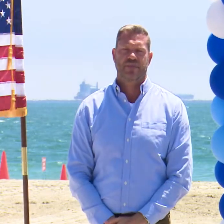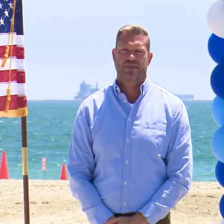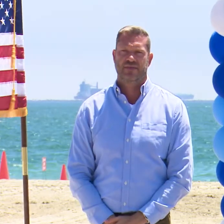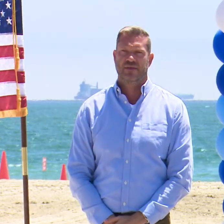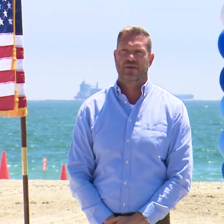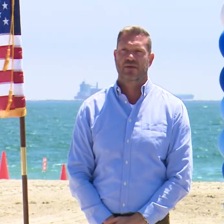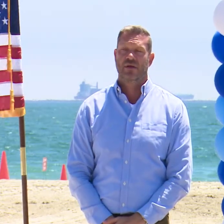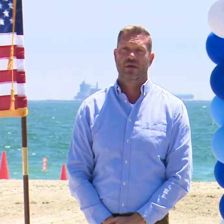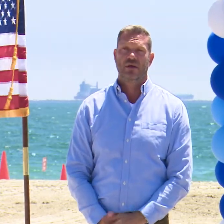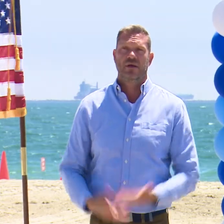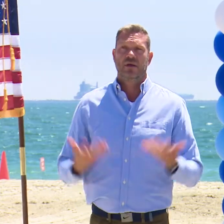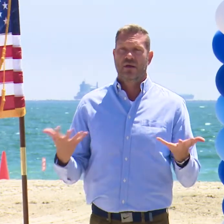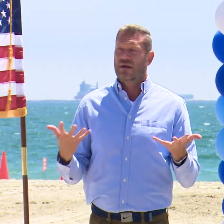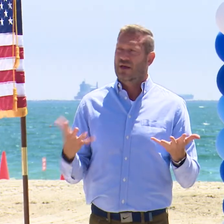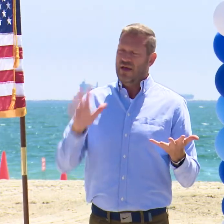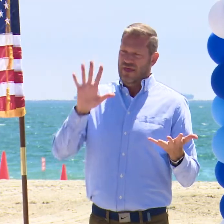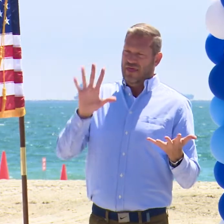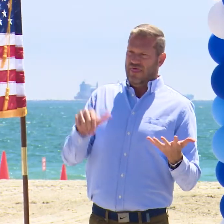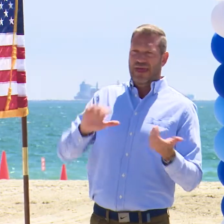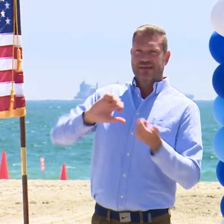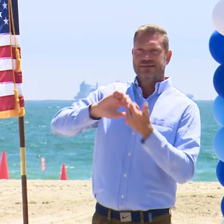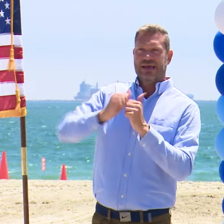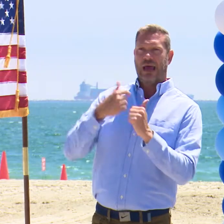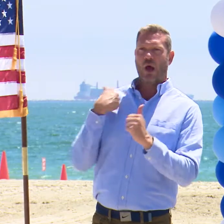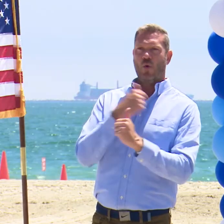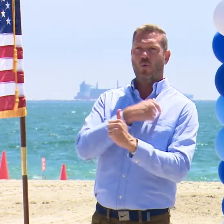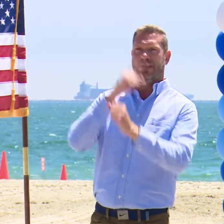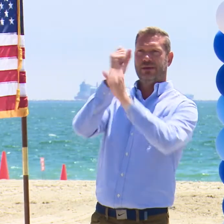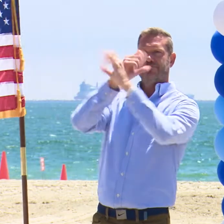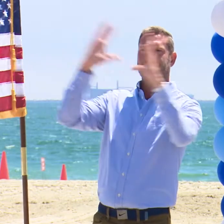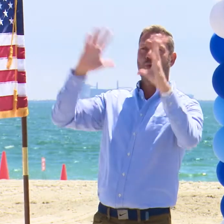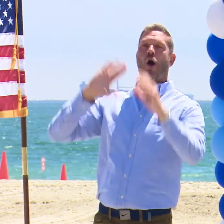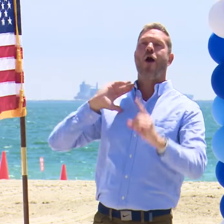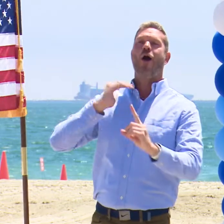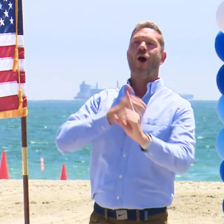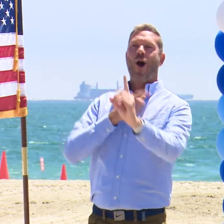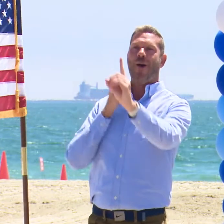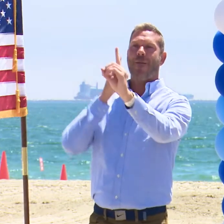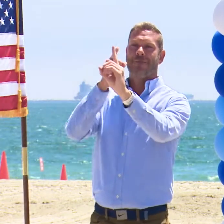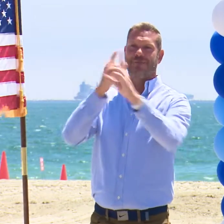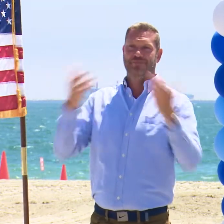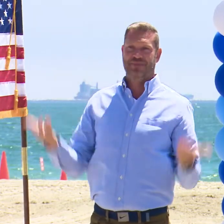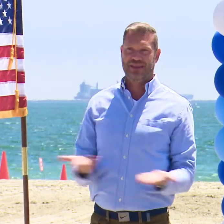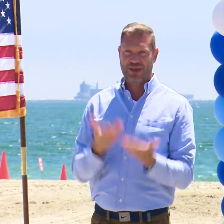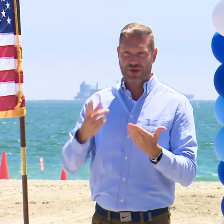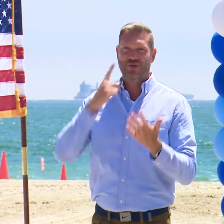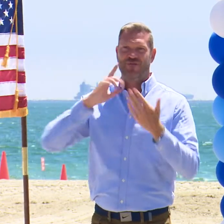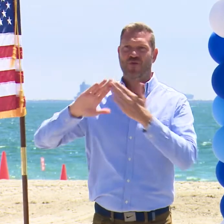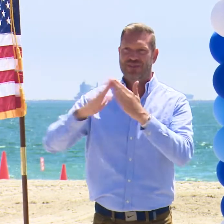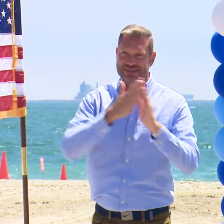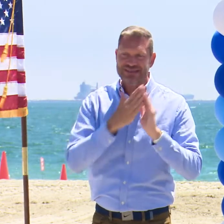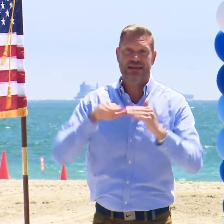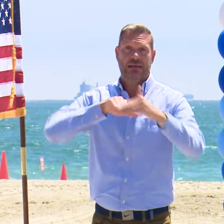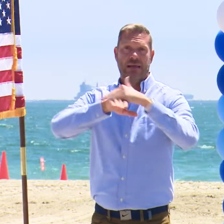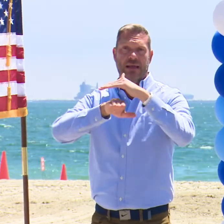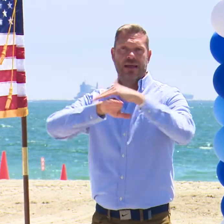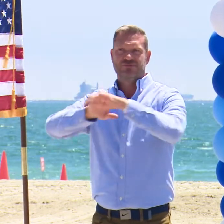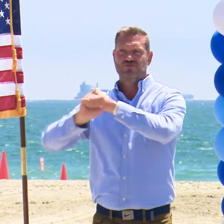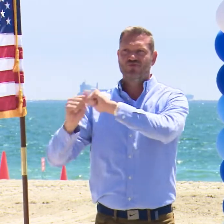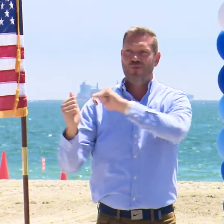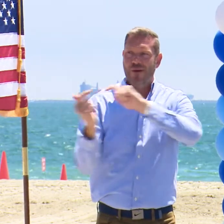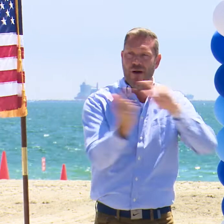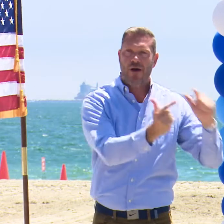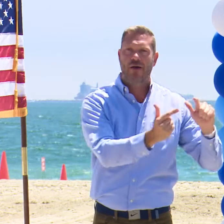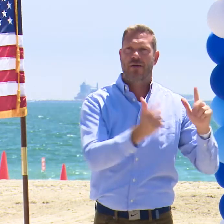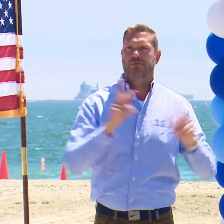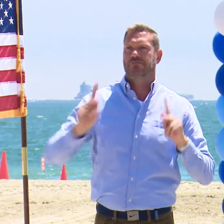This is how we should see our mission. When we make our city accessible to all, it lifts all of us,